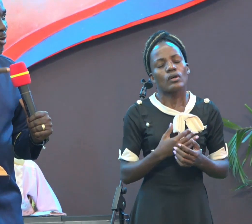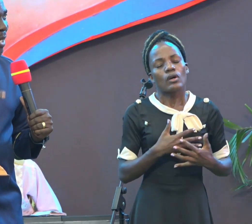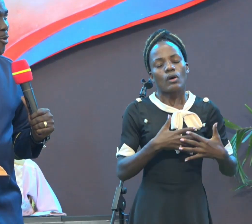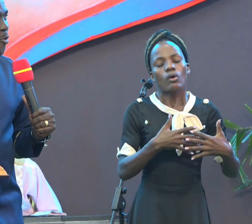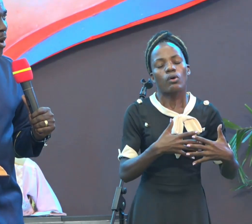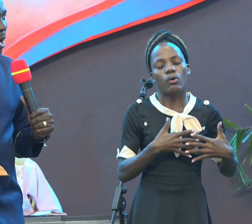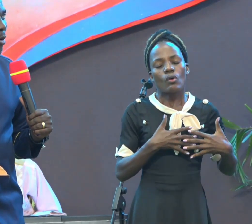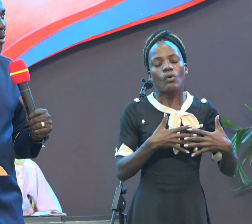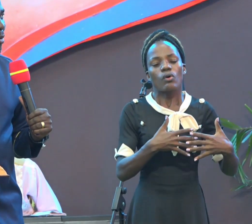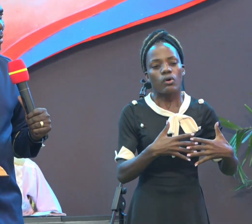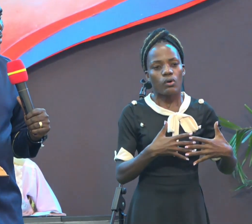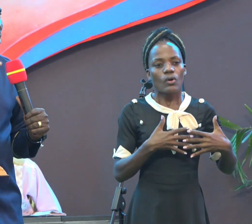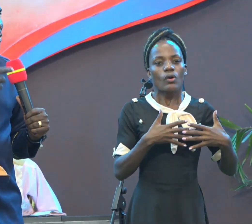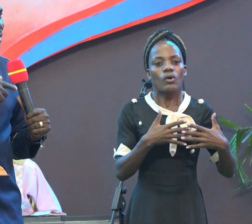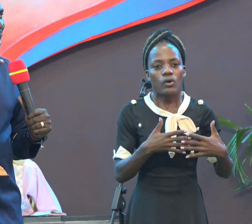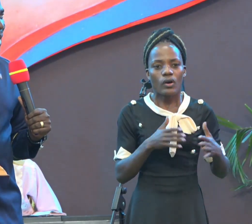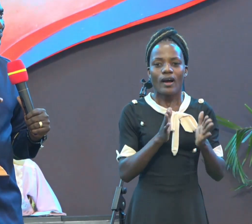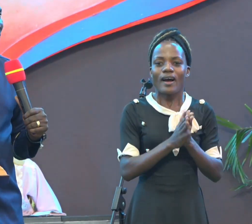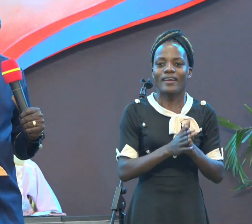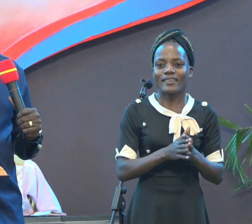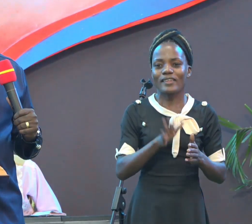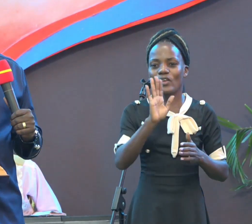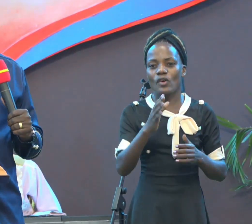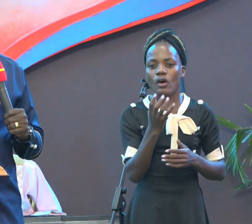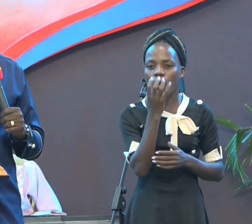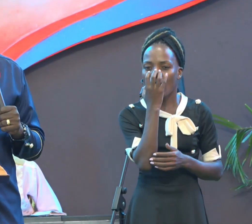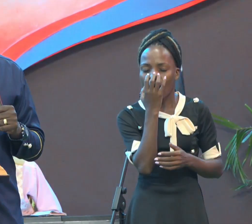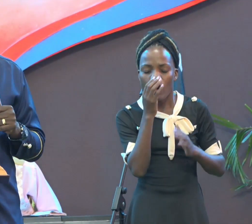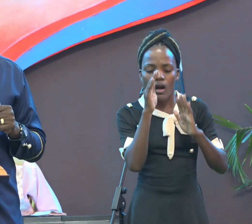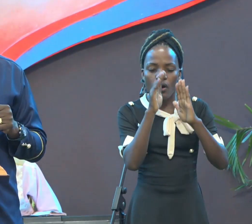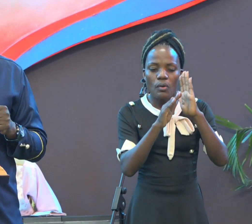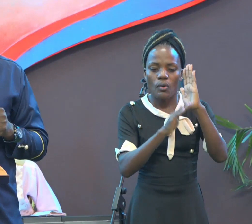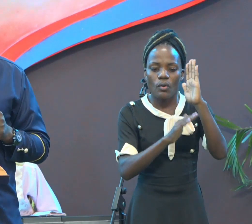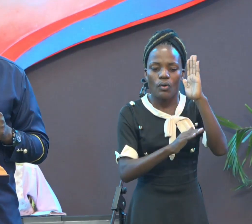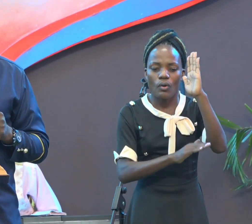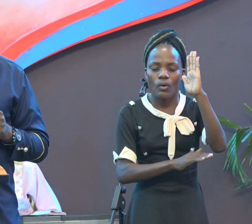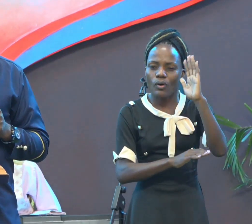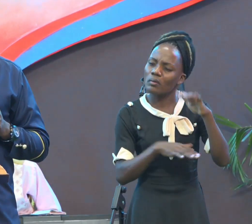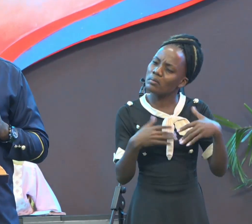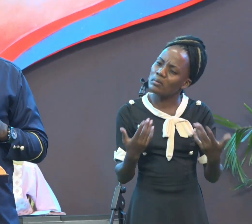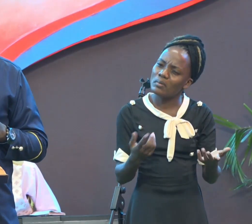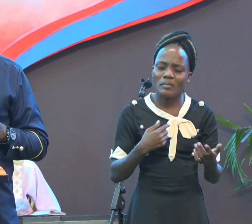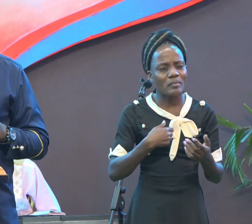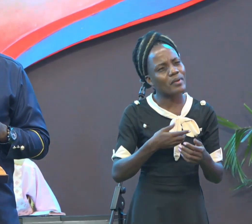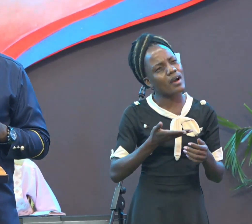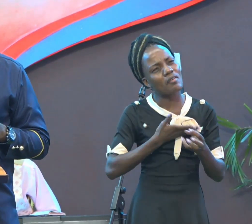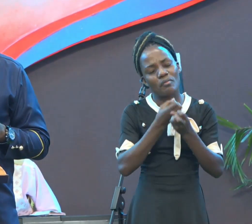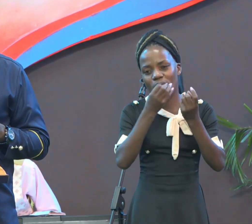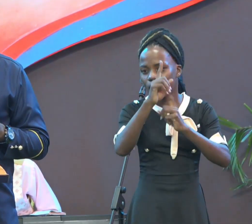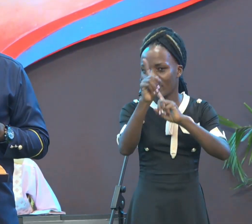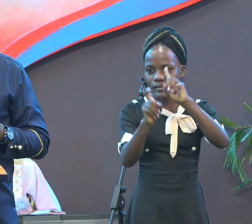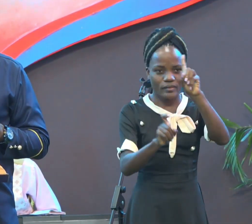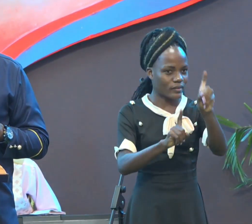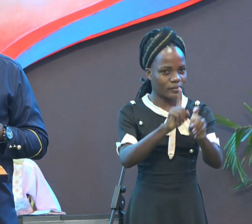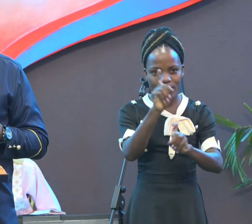ne gutuuka ne guggwako gulinga ono yaka. Kugamba waliwo ebibuuzo ab'oluganda. Is it like electricity yaka meters